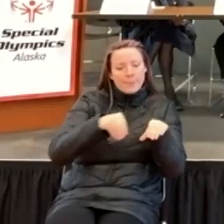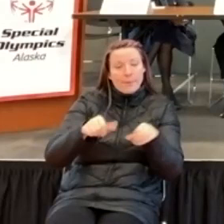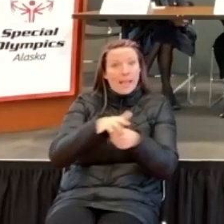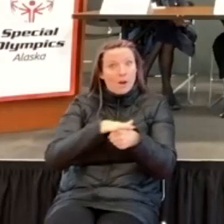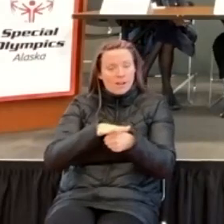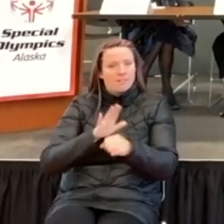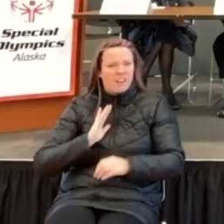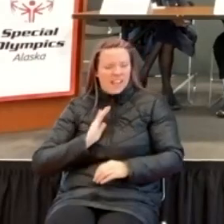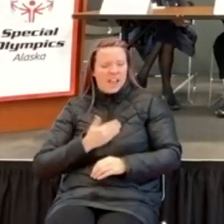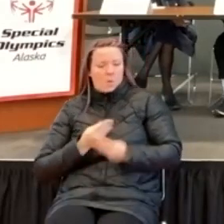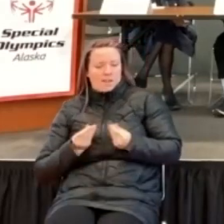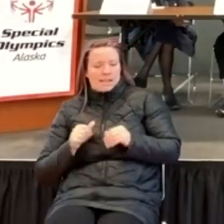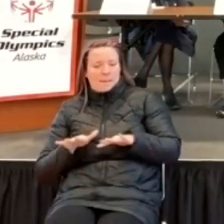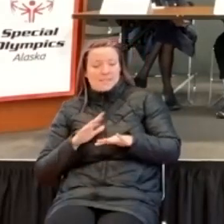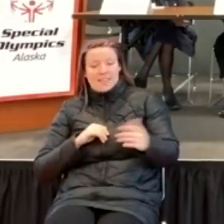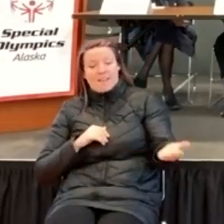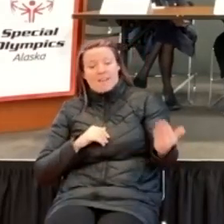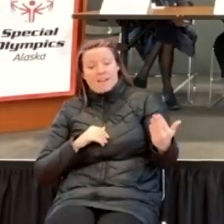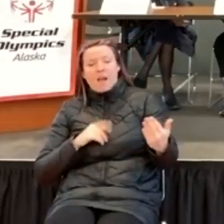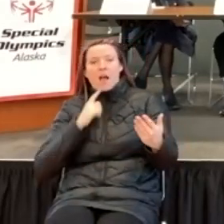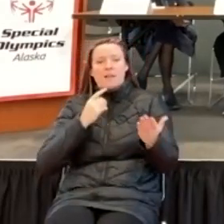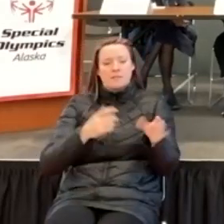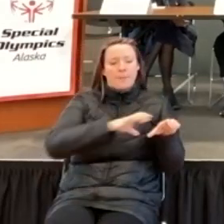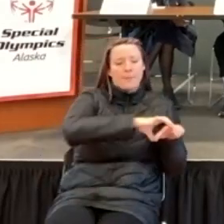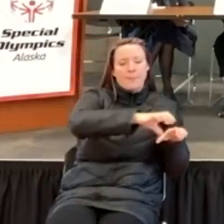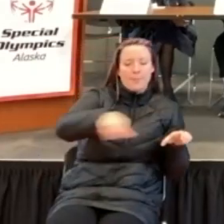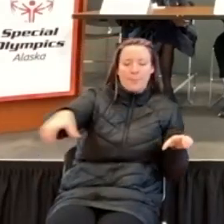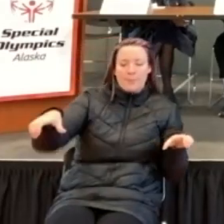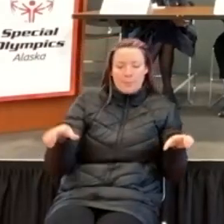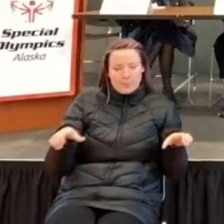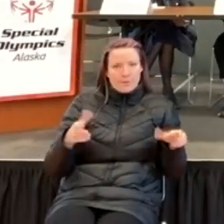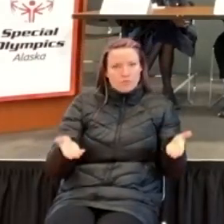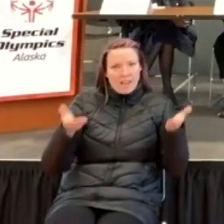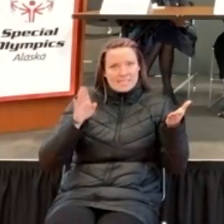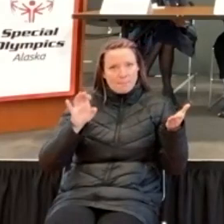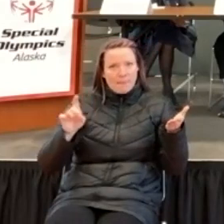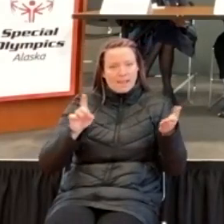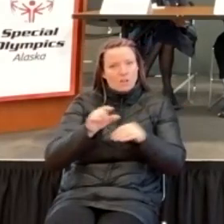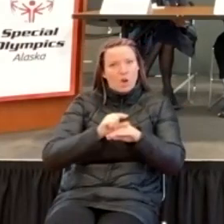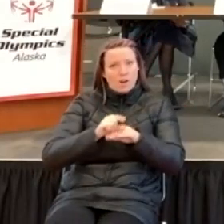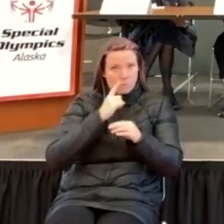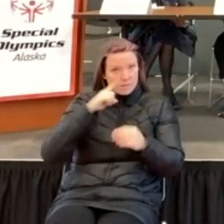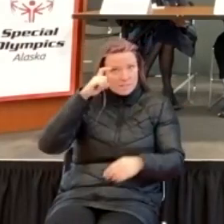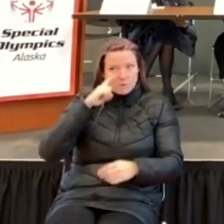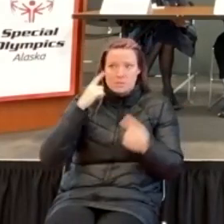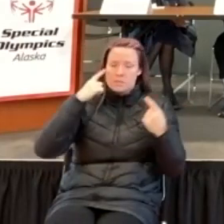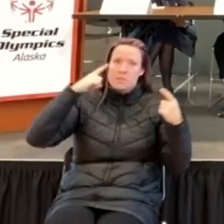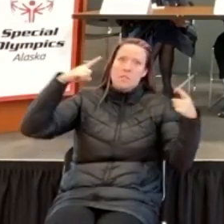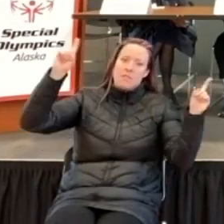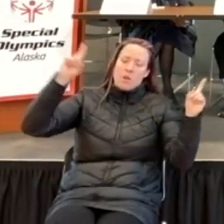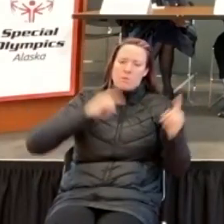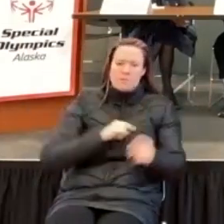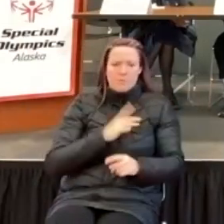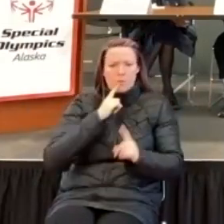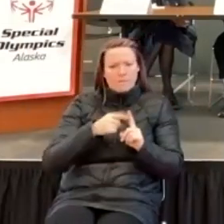campus that people could use a raised bed garden for the summer. And that was very successful even for our first year, which